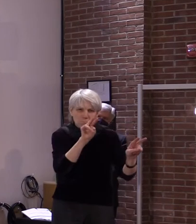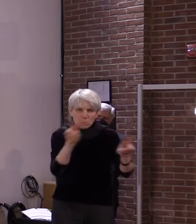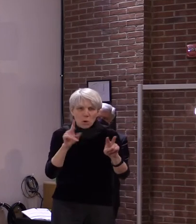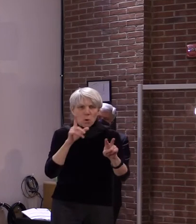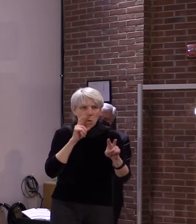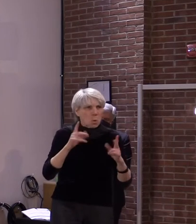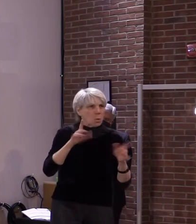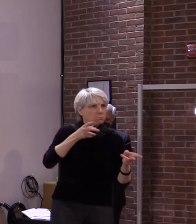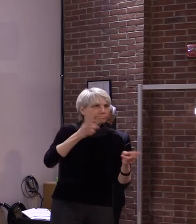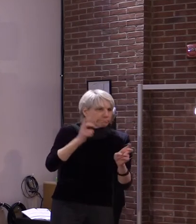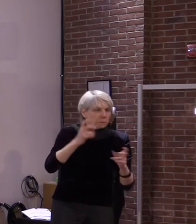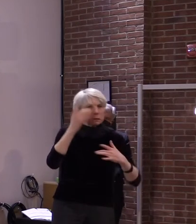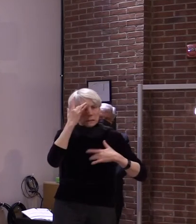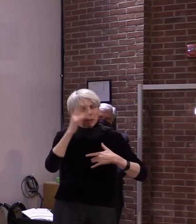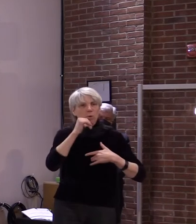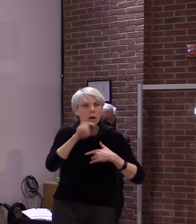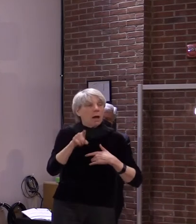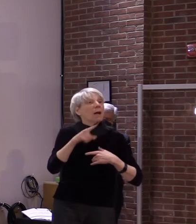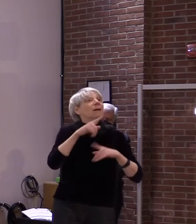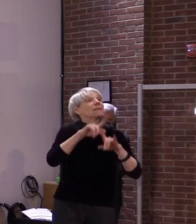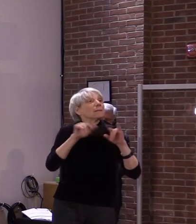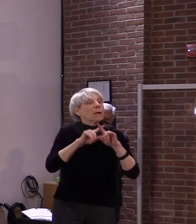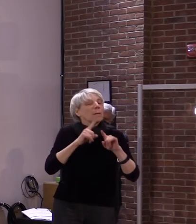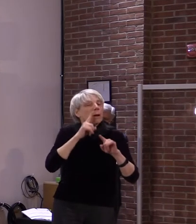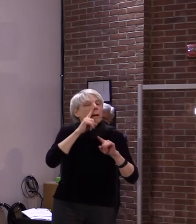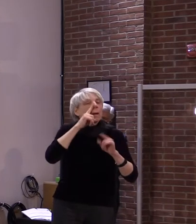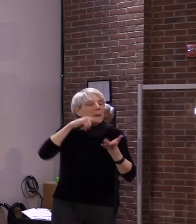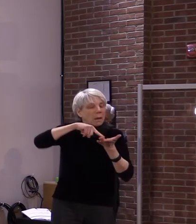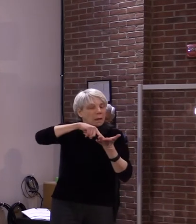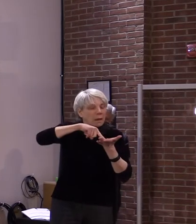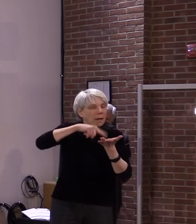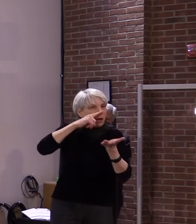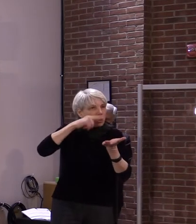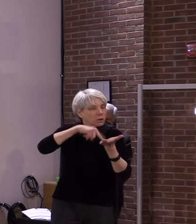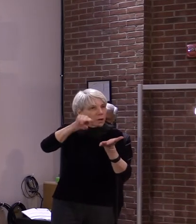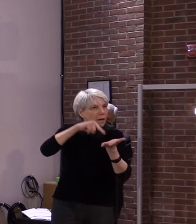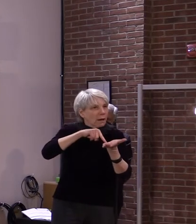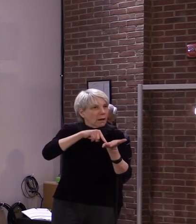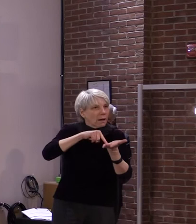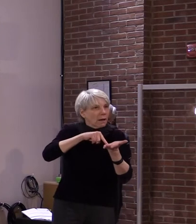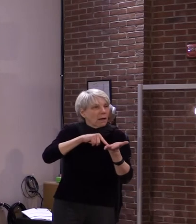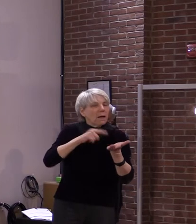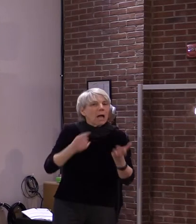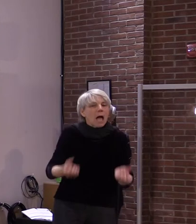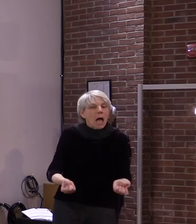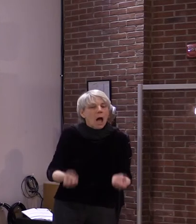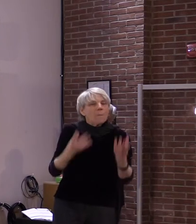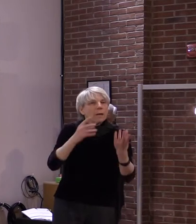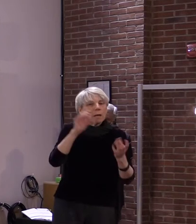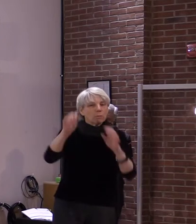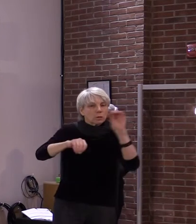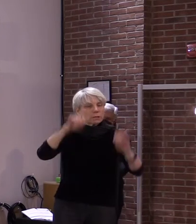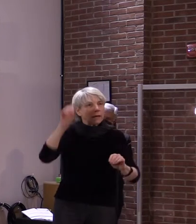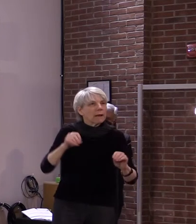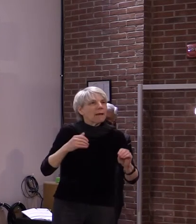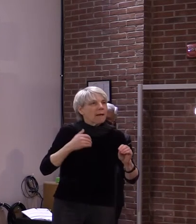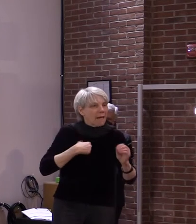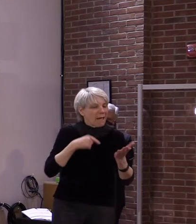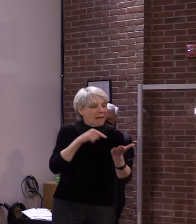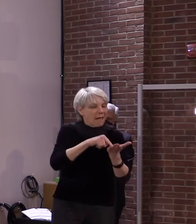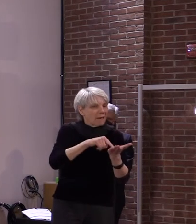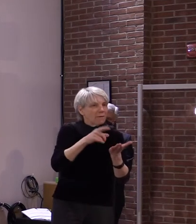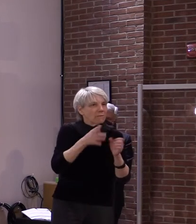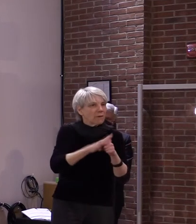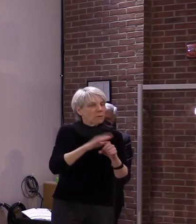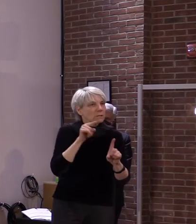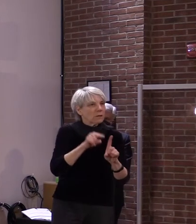reduction in positive nasal swabs among those vaccinated compared to those not this means the vaccine